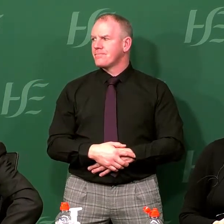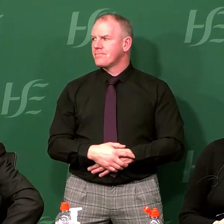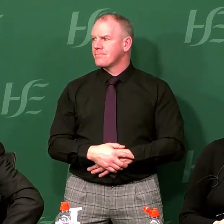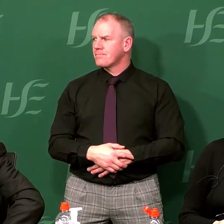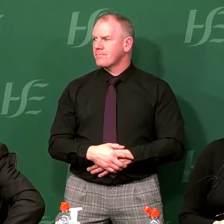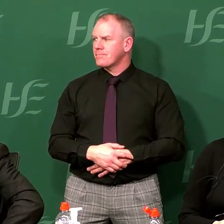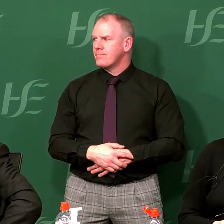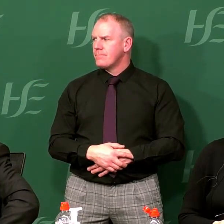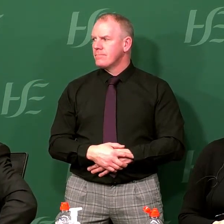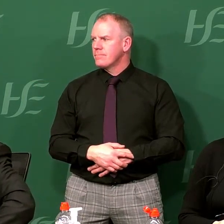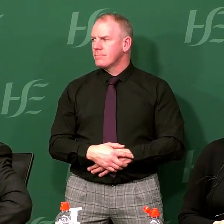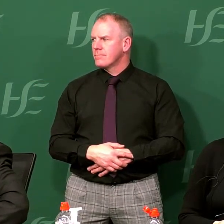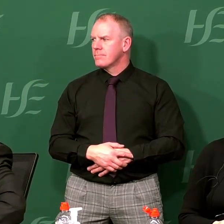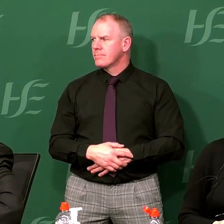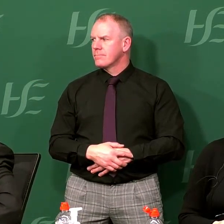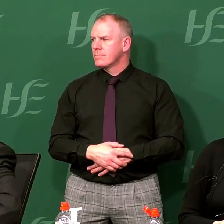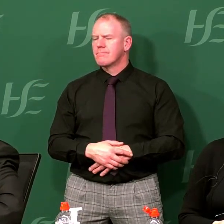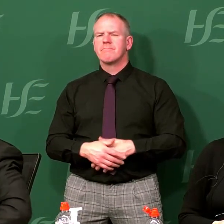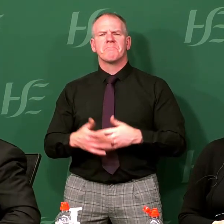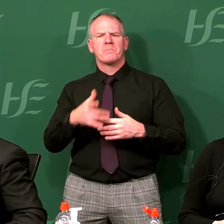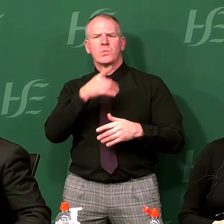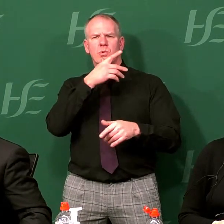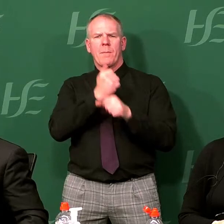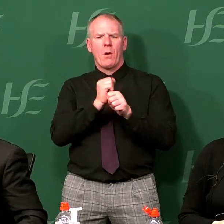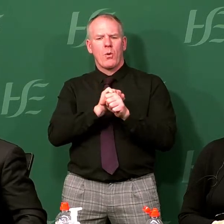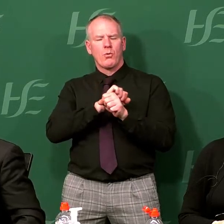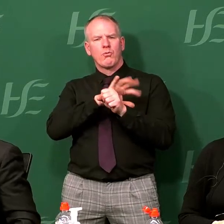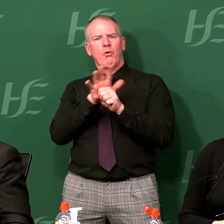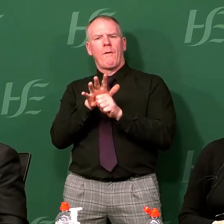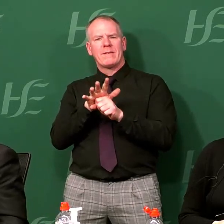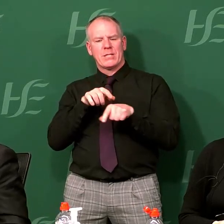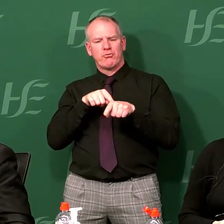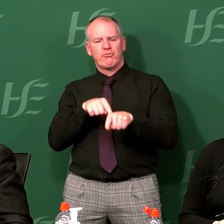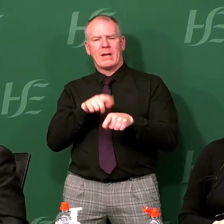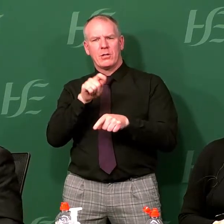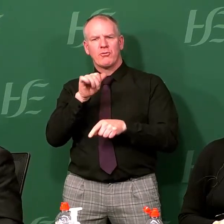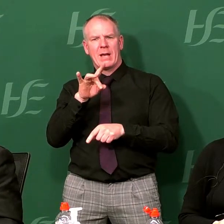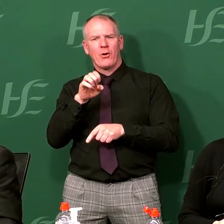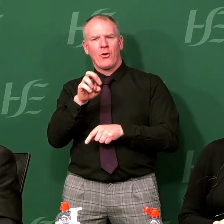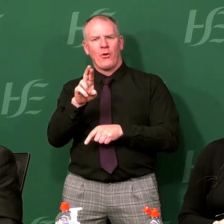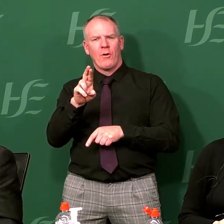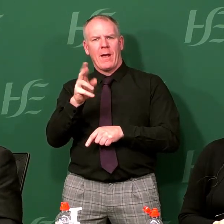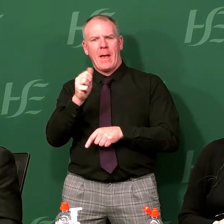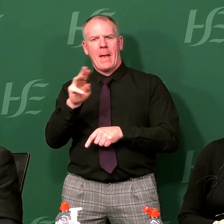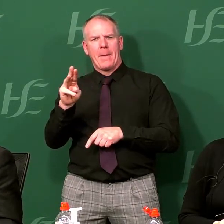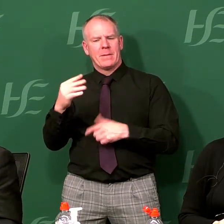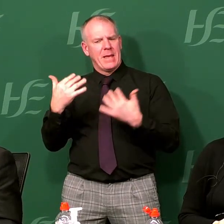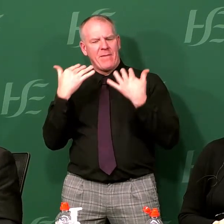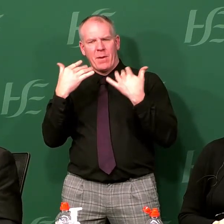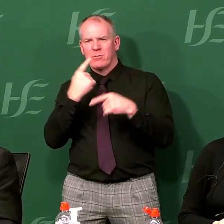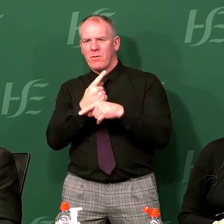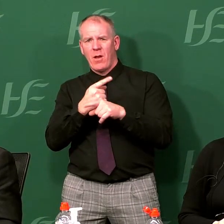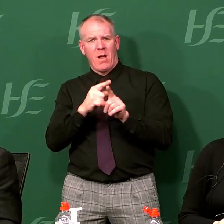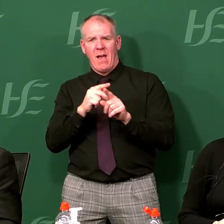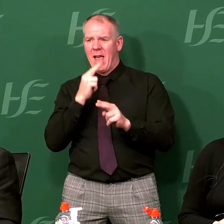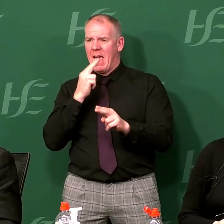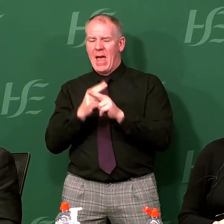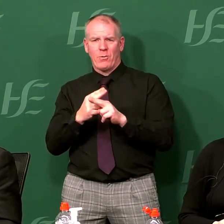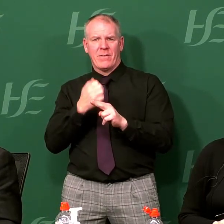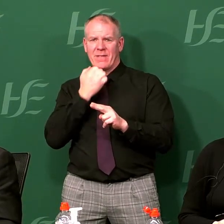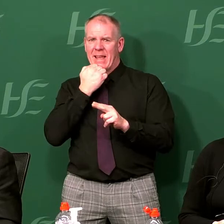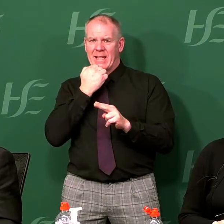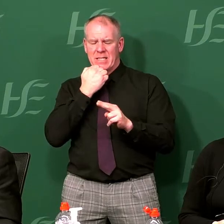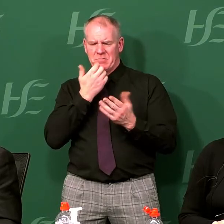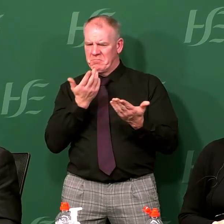And I suppose then, just in relation to the COVID tracker app, I don't know if you've been on it yourself recently, but the information on it is totally out of date. Why is